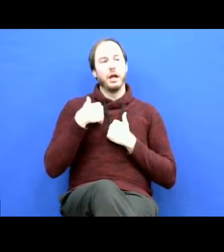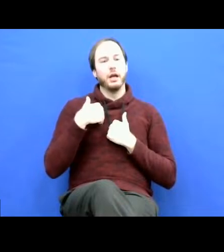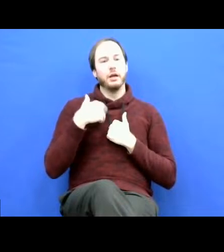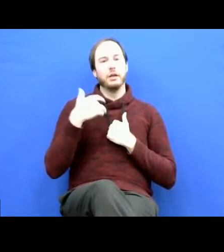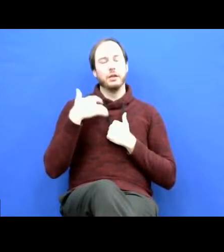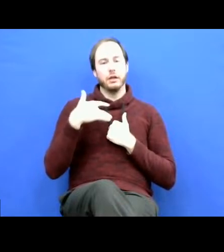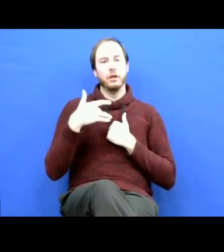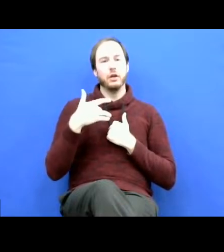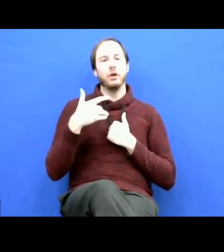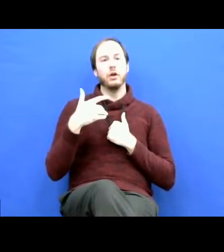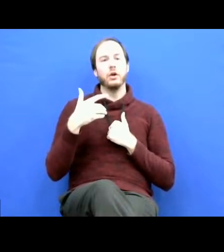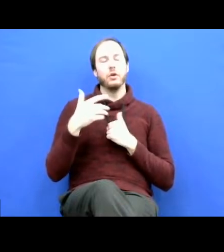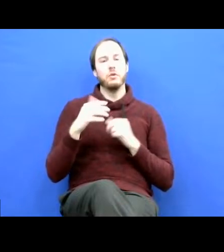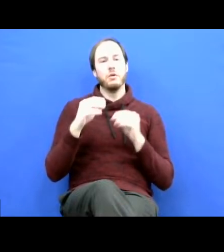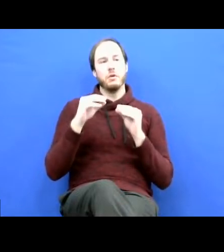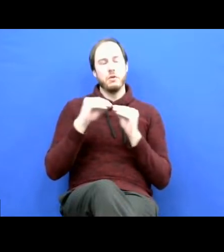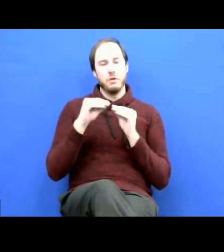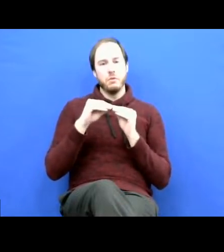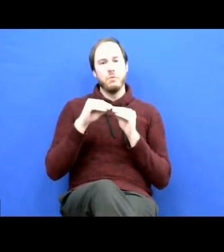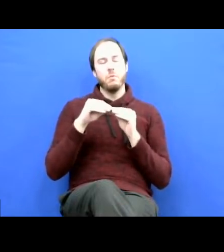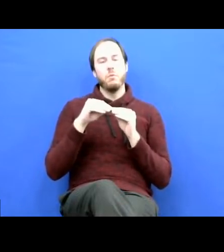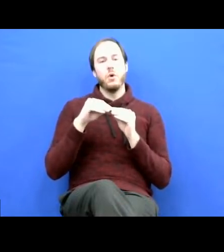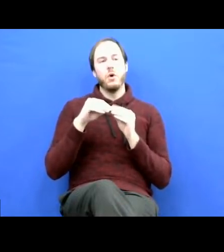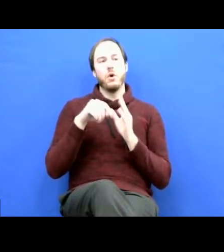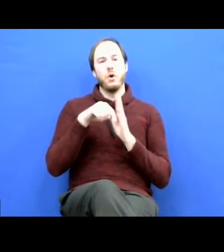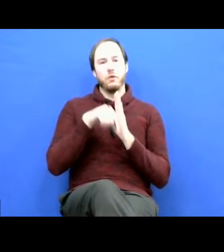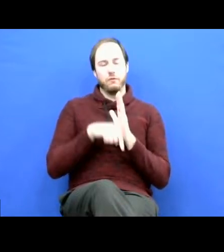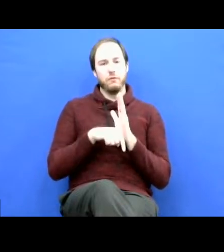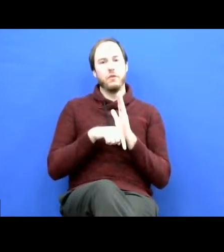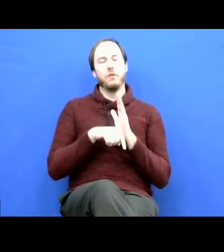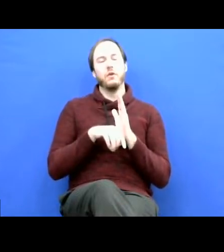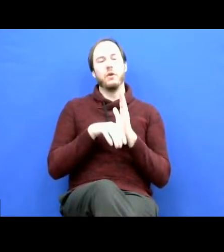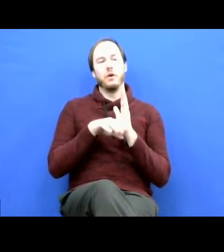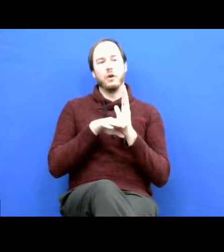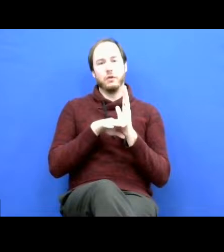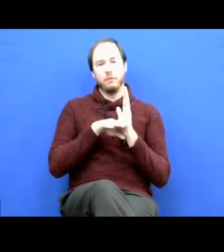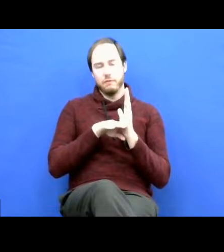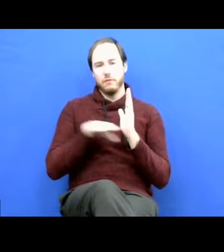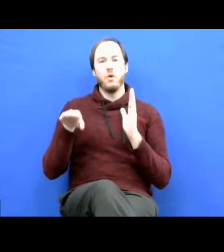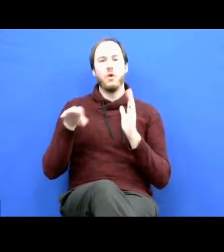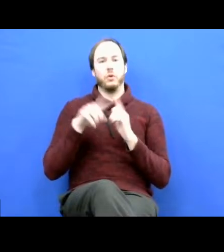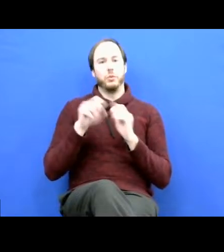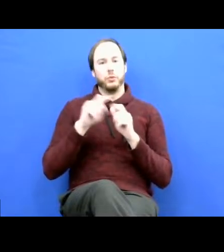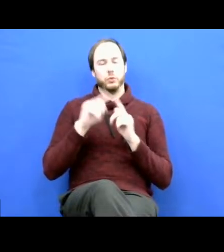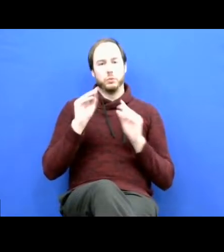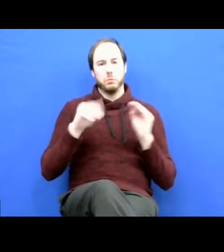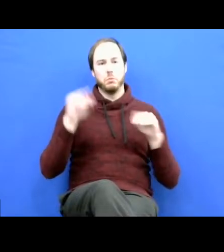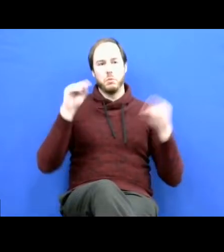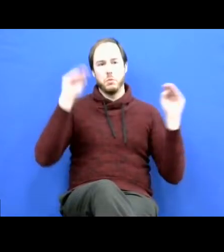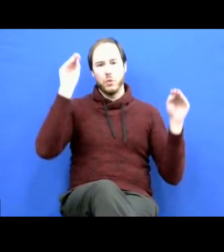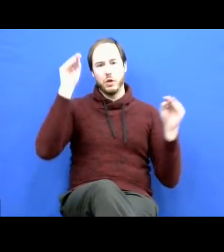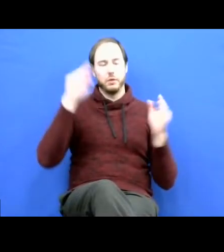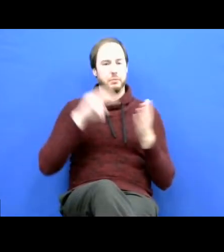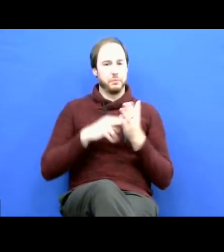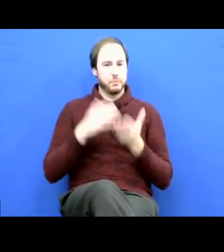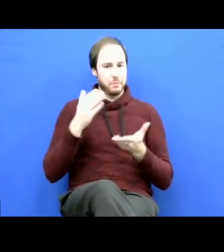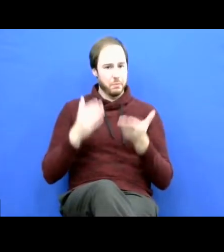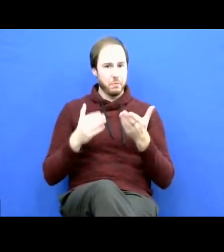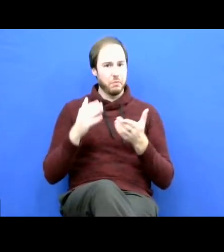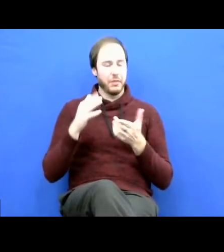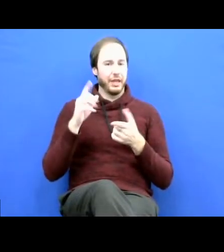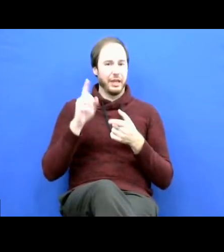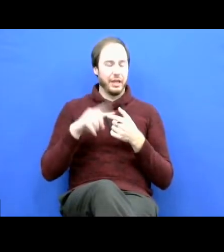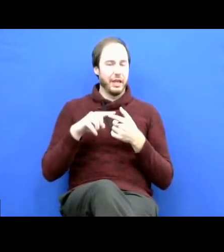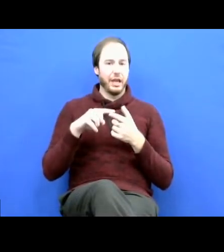greater depth on the floor to get all the stuff in there. So they may not be able to bring them down,